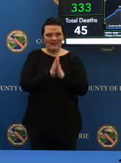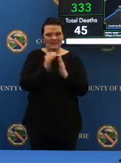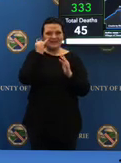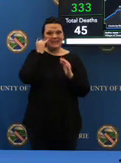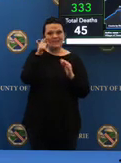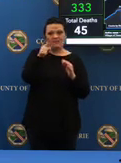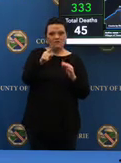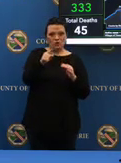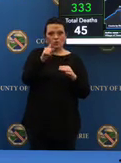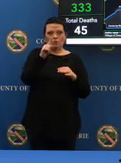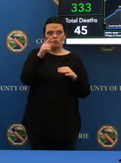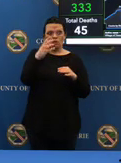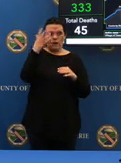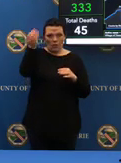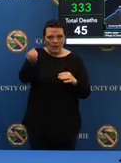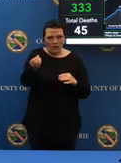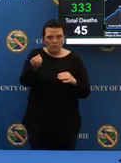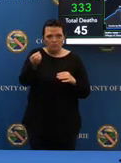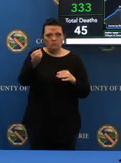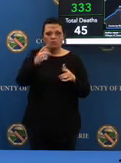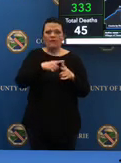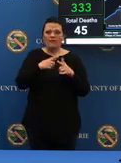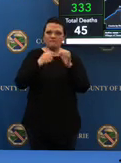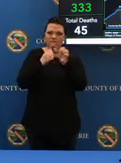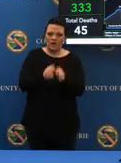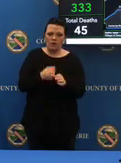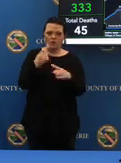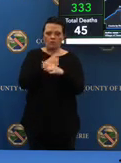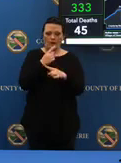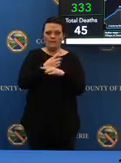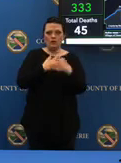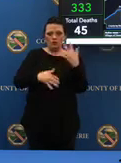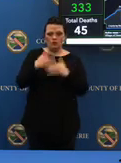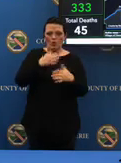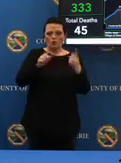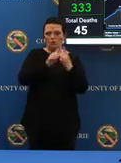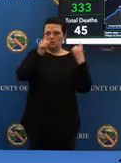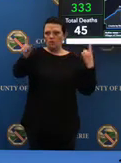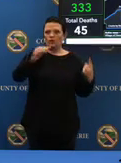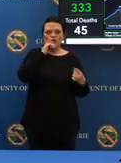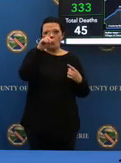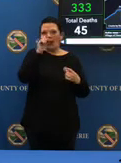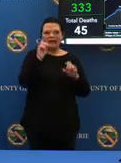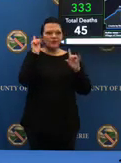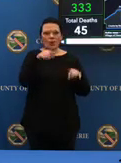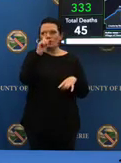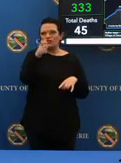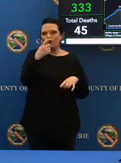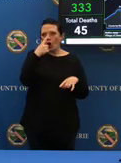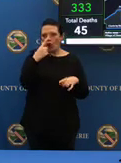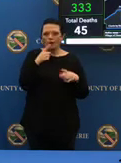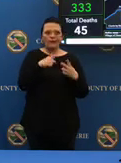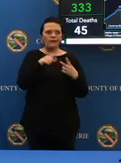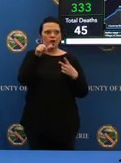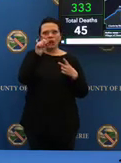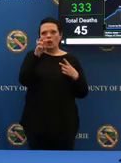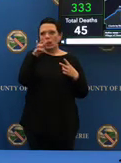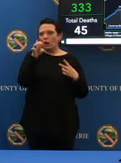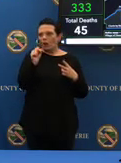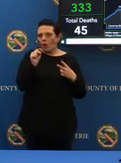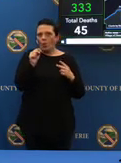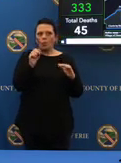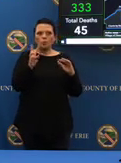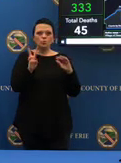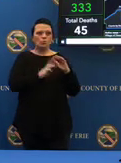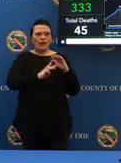out, you practice proper social distancing. You don't need to go to that ride for Target or Lowe's or even